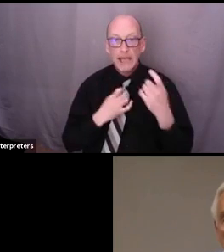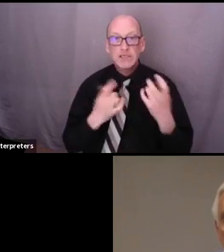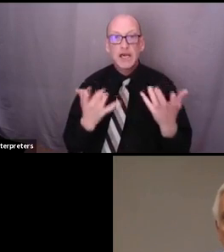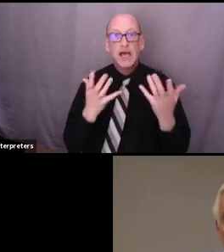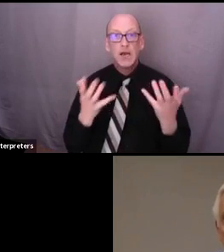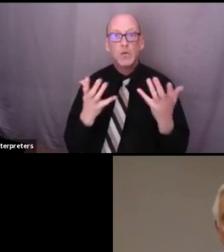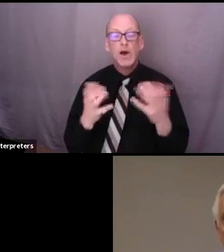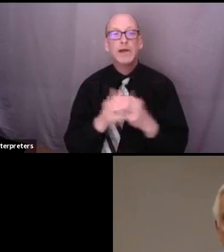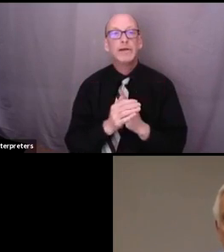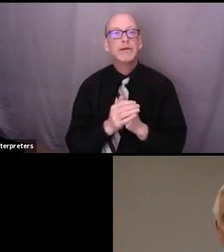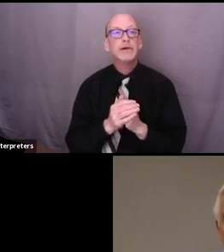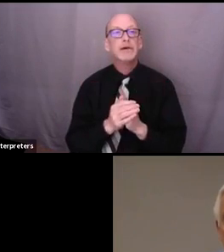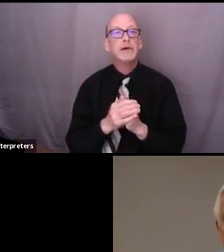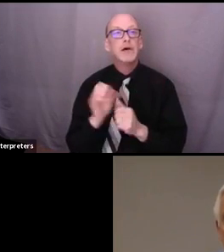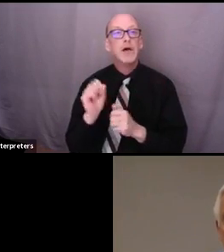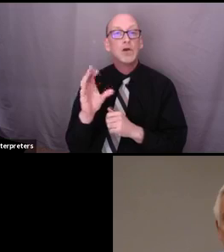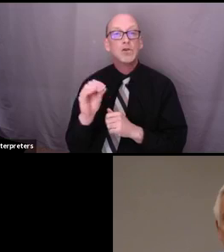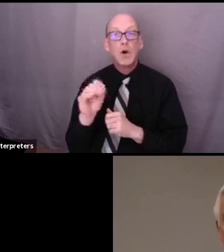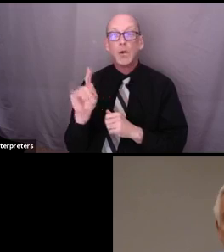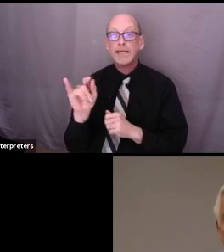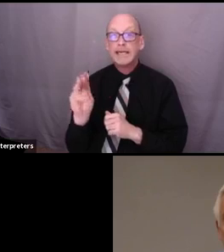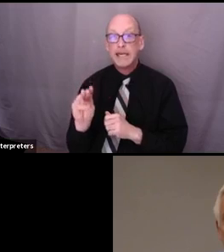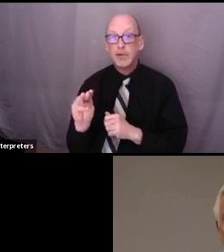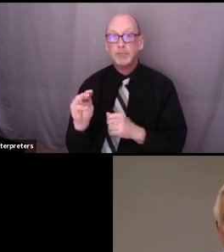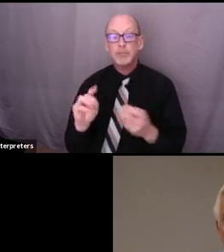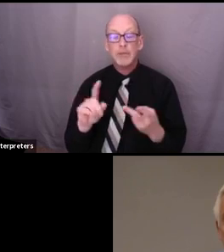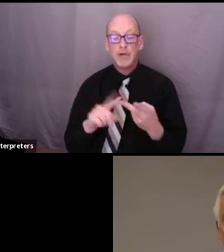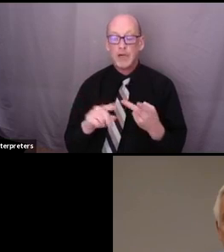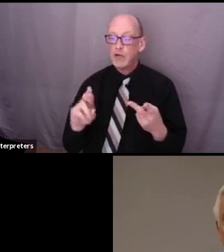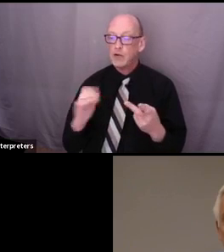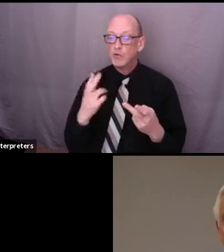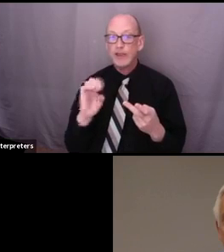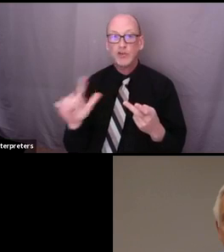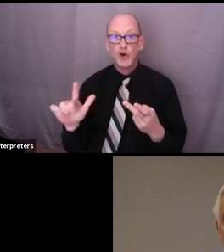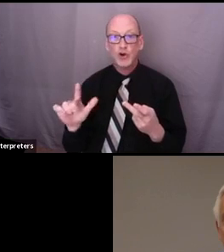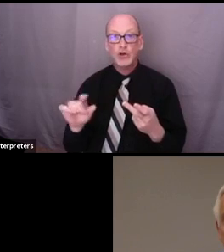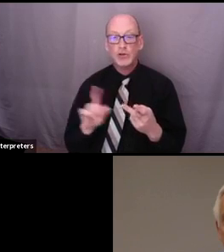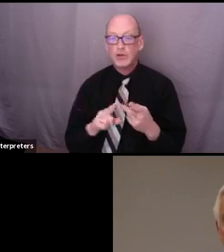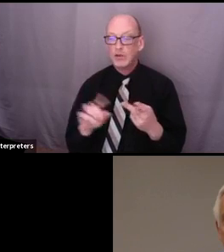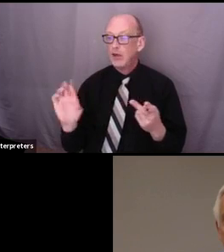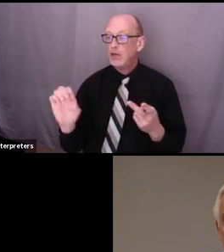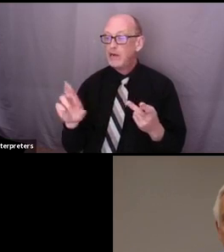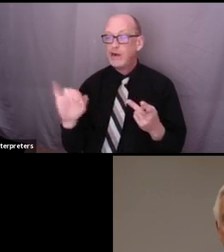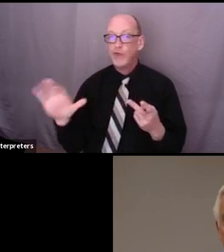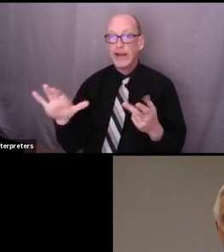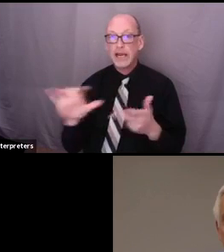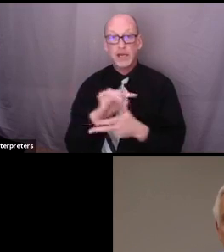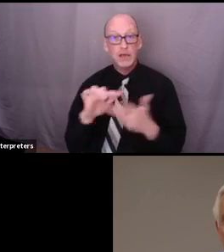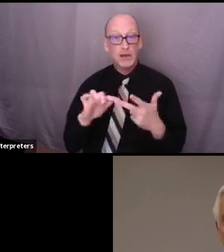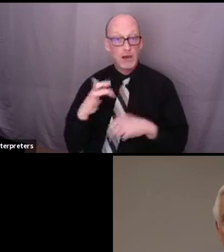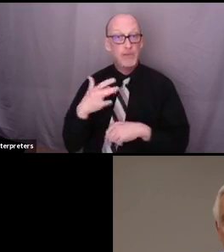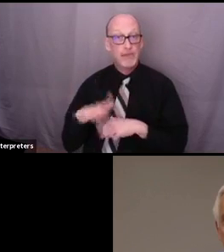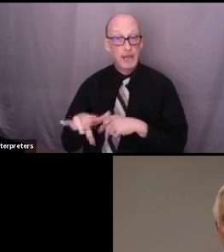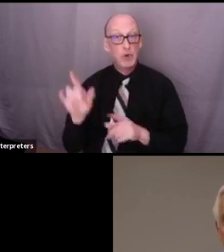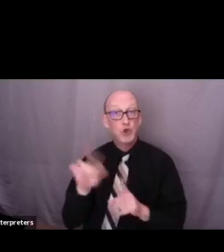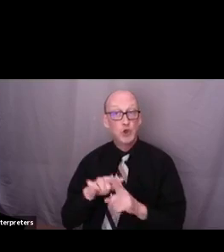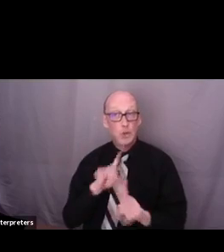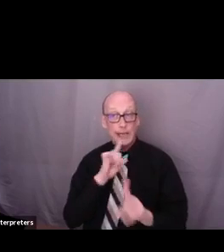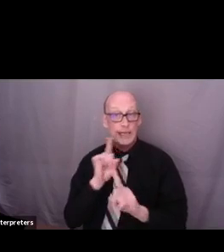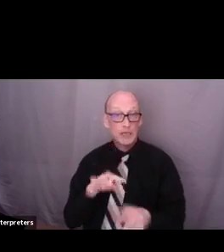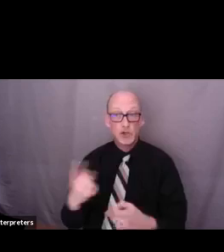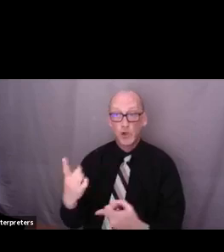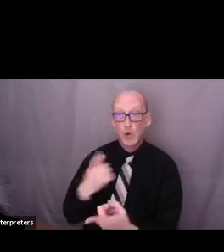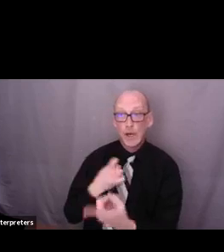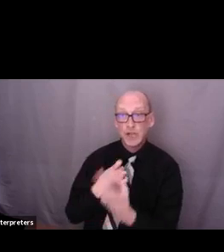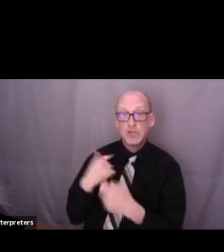to, Tim and Rachel and Eric are all available to answer questions. We will ask you all